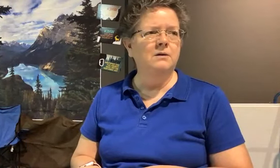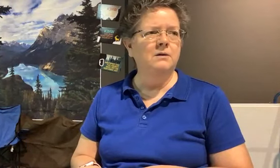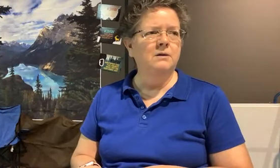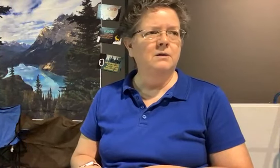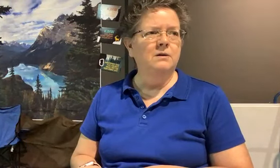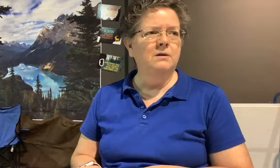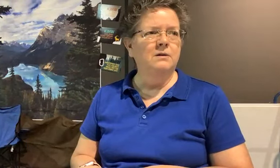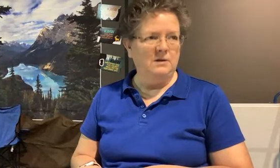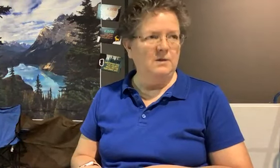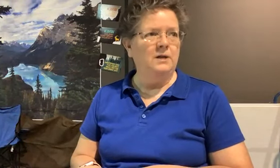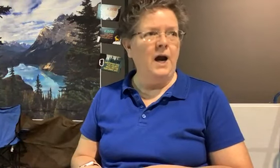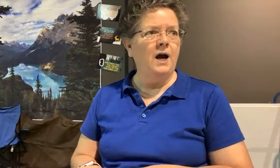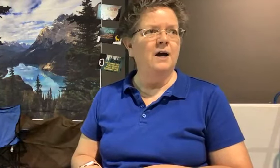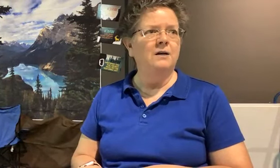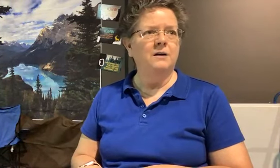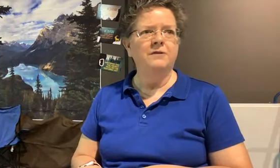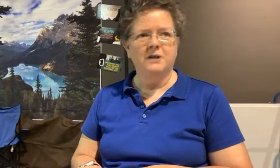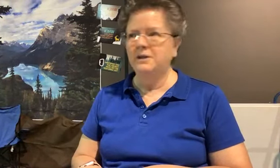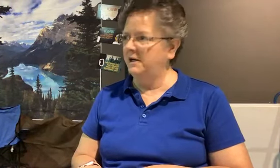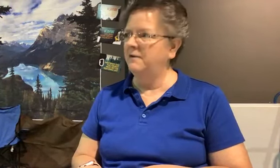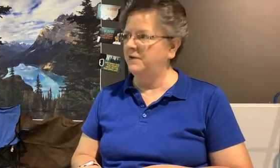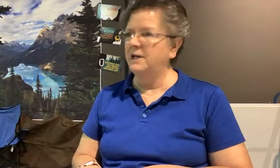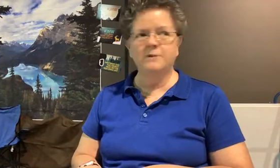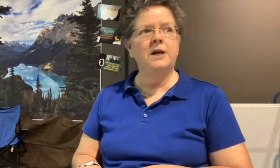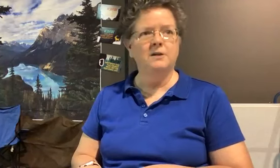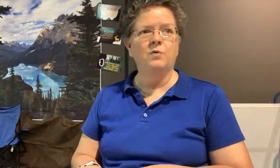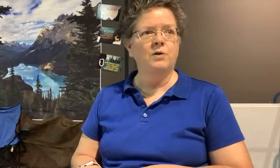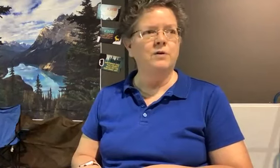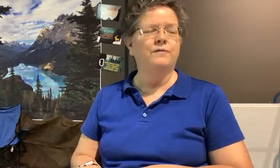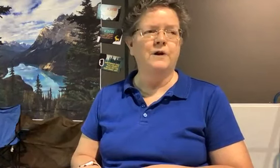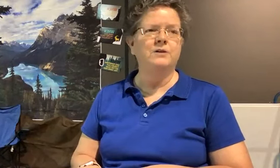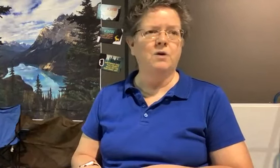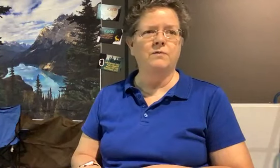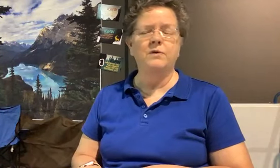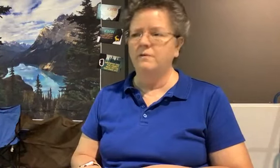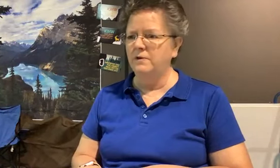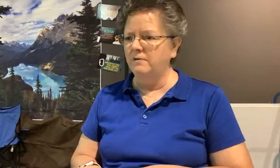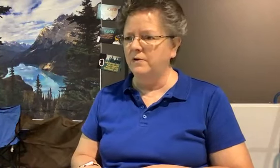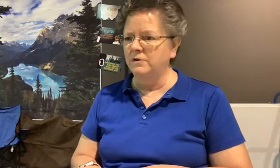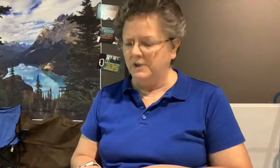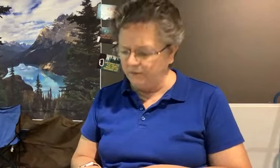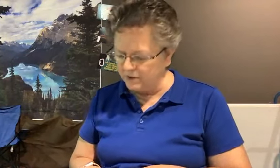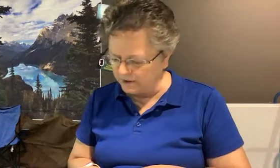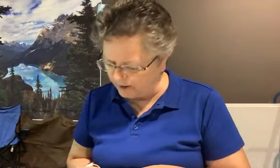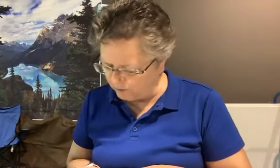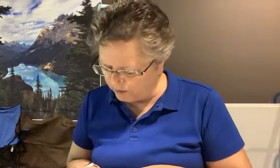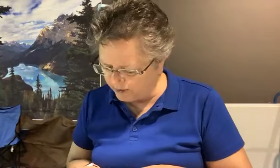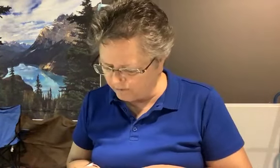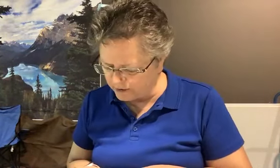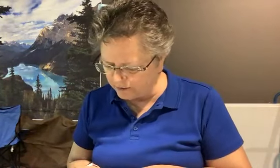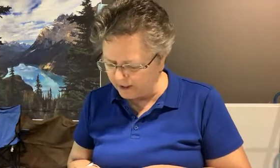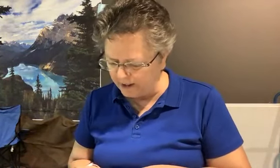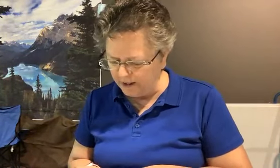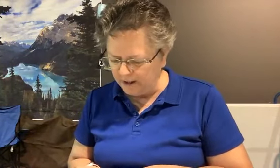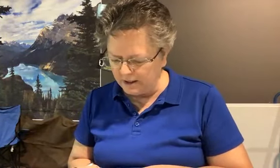putting an emphasis on it. Yeah. If he keeps saying the word, the phrase over and over and over, there's an emphasis on it. Well, look in verse 3. It